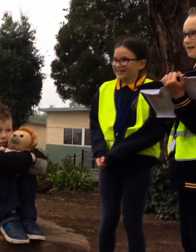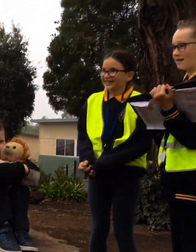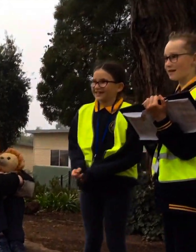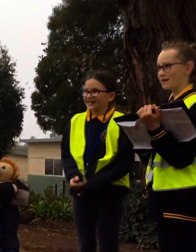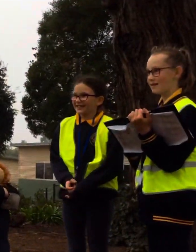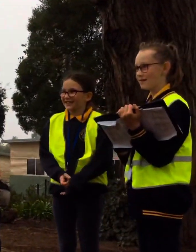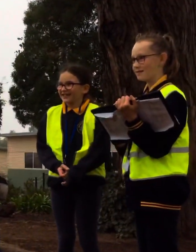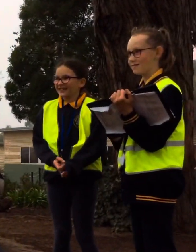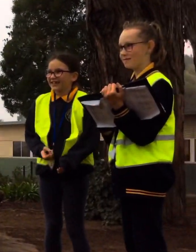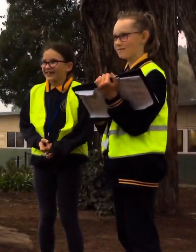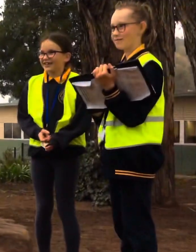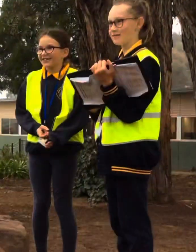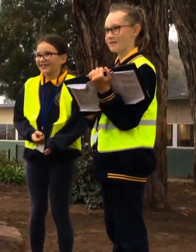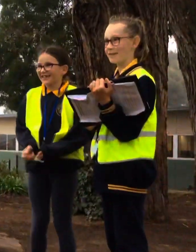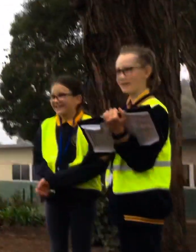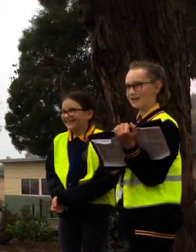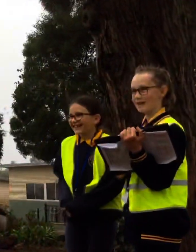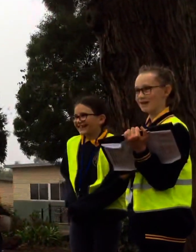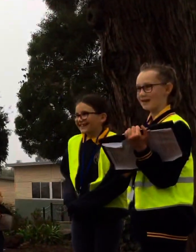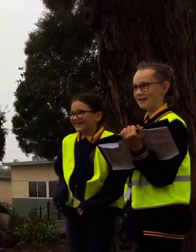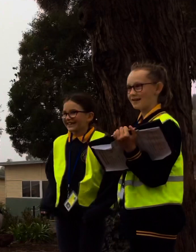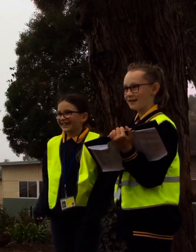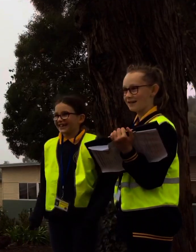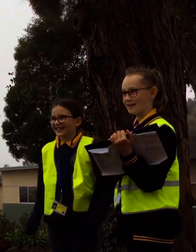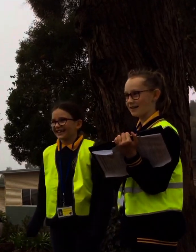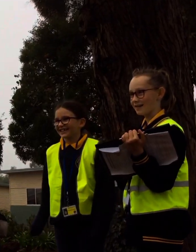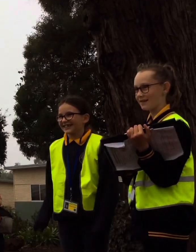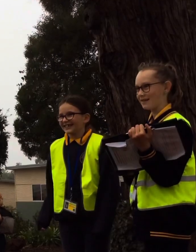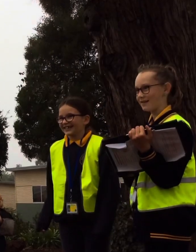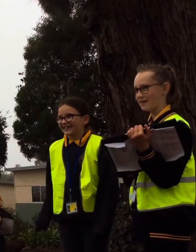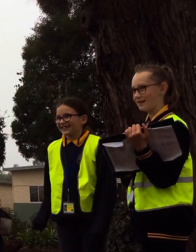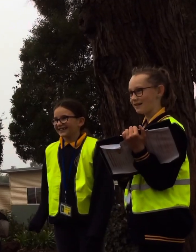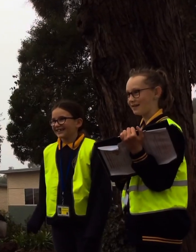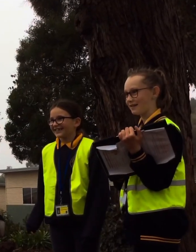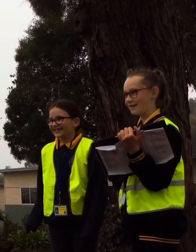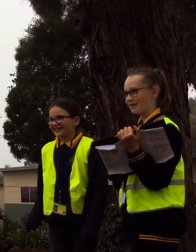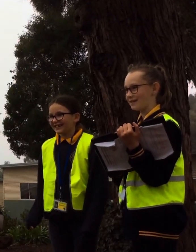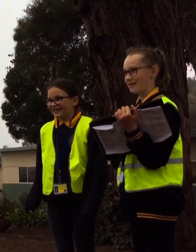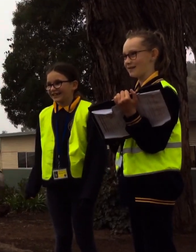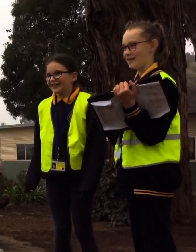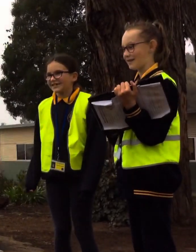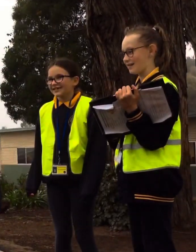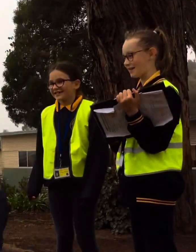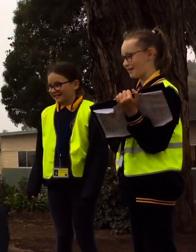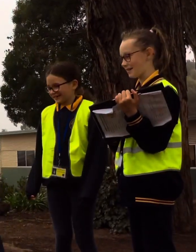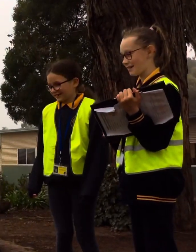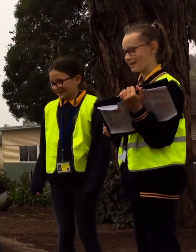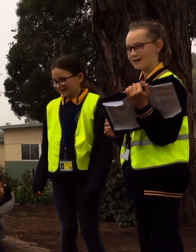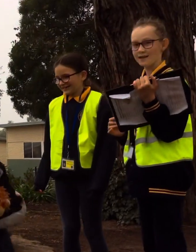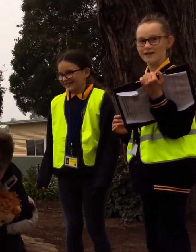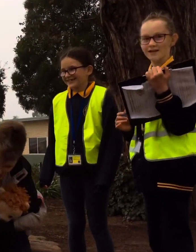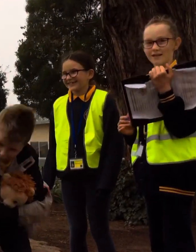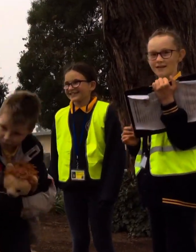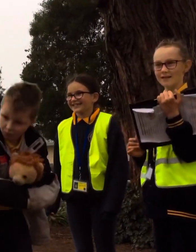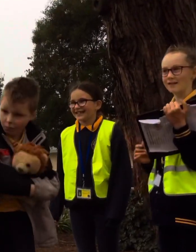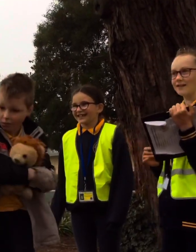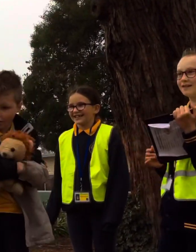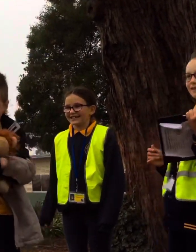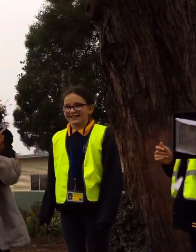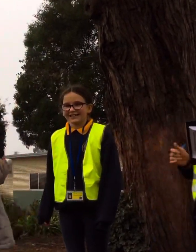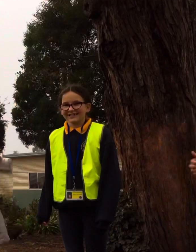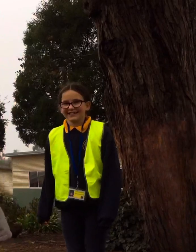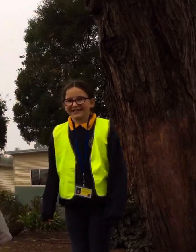Tiggy. We're sorry, Dexter. We shouldn't exclude you. Come on, you can come play with us. Let's